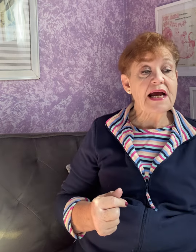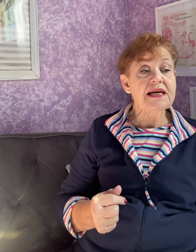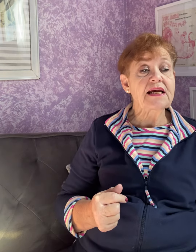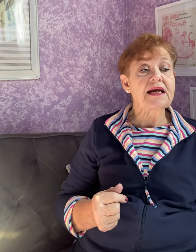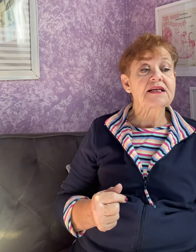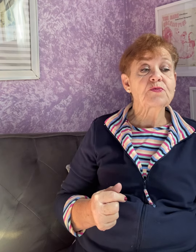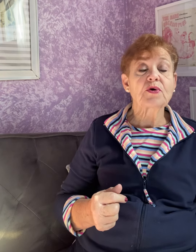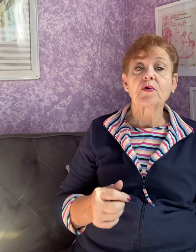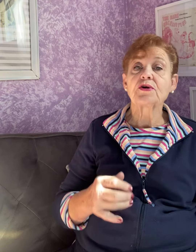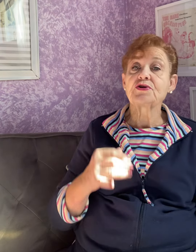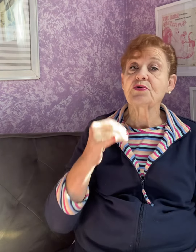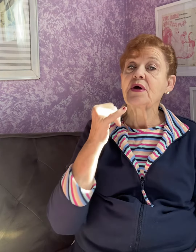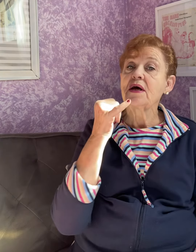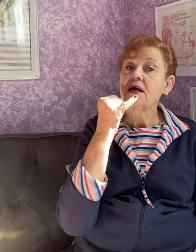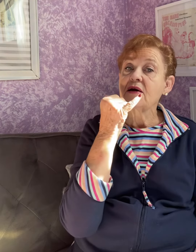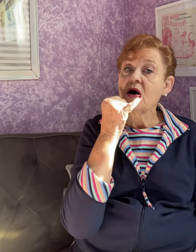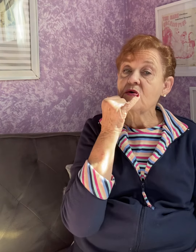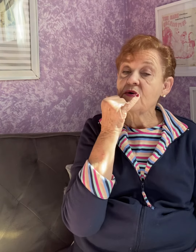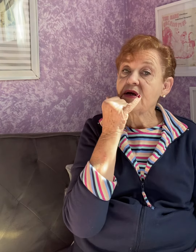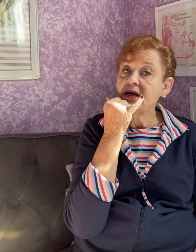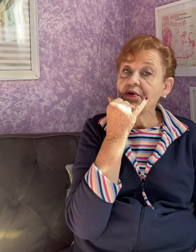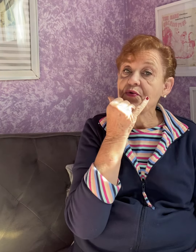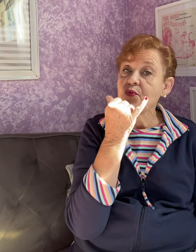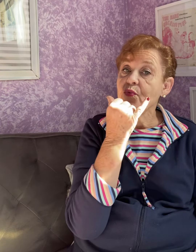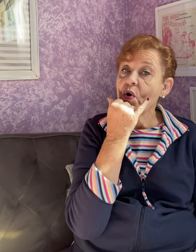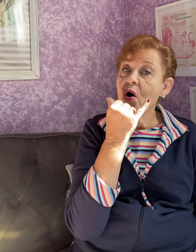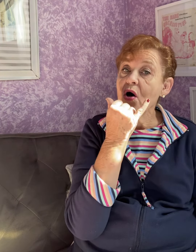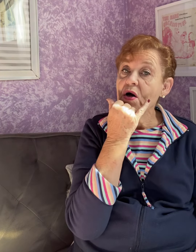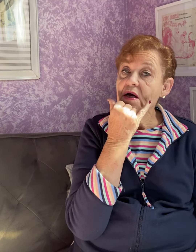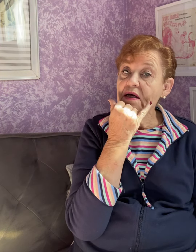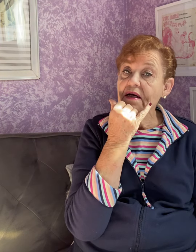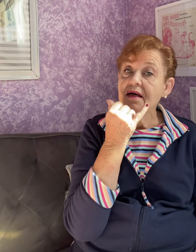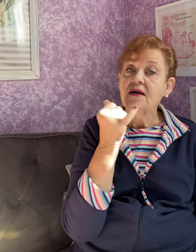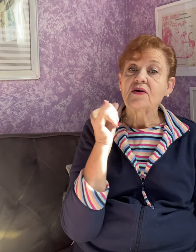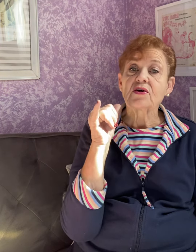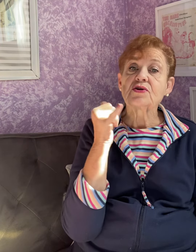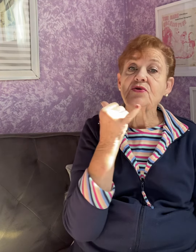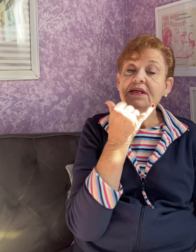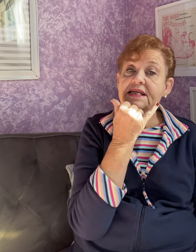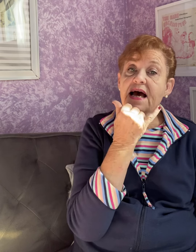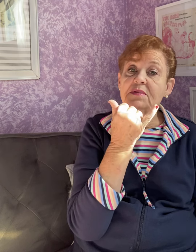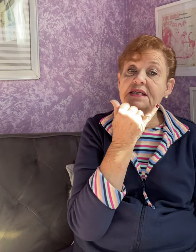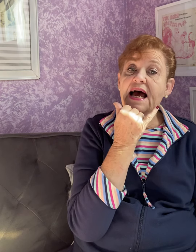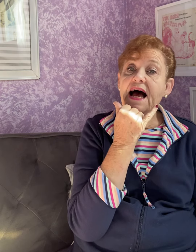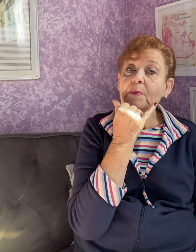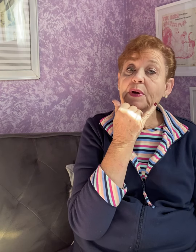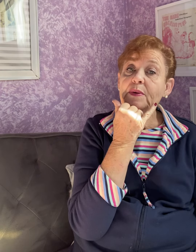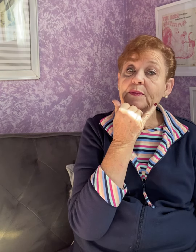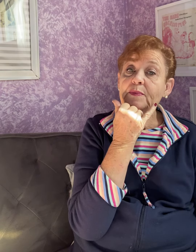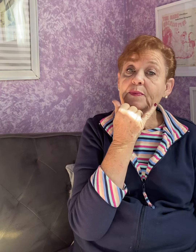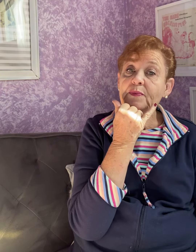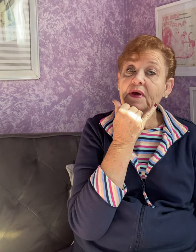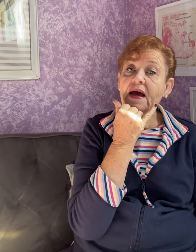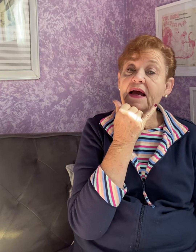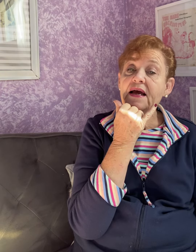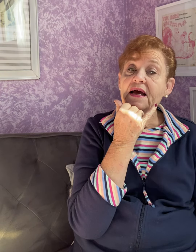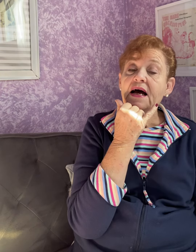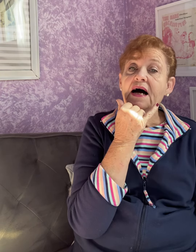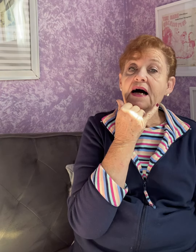pining, is we're going to go into wrong. You can do the tap tap. Okay.